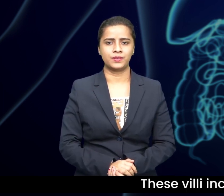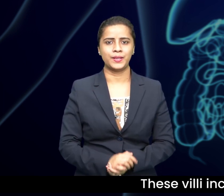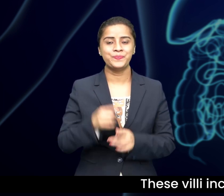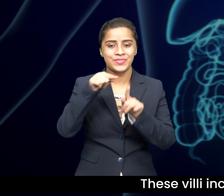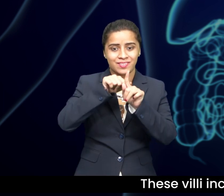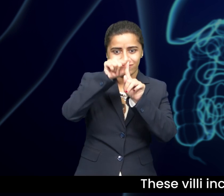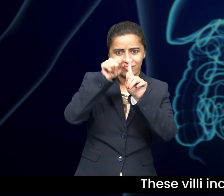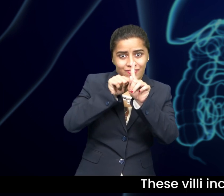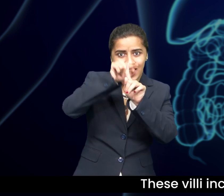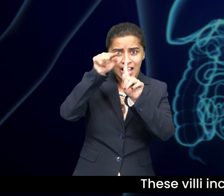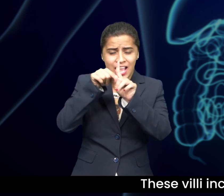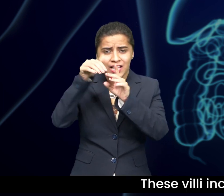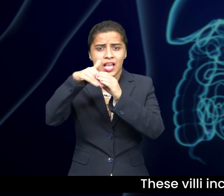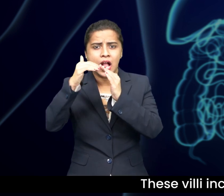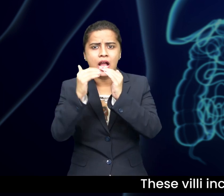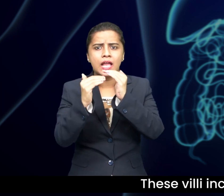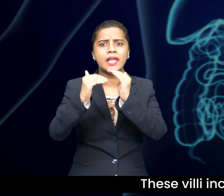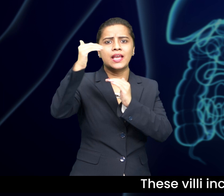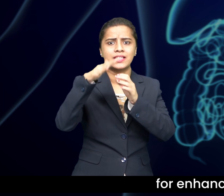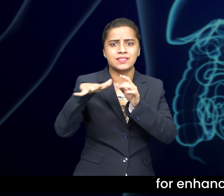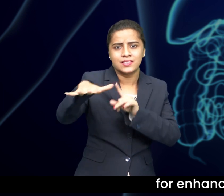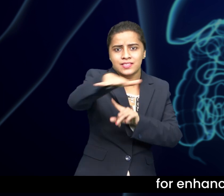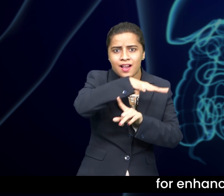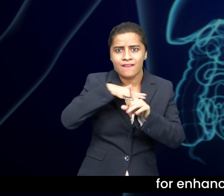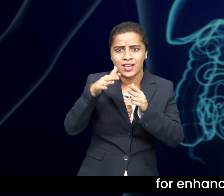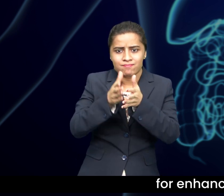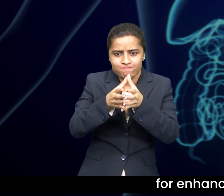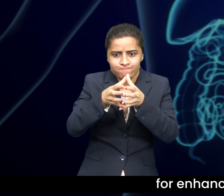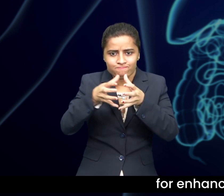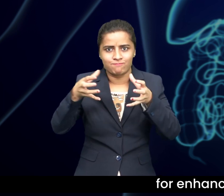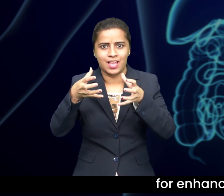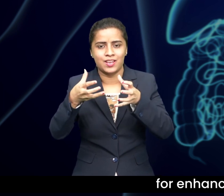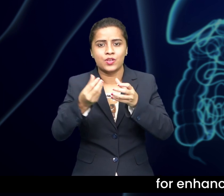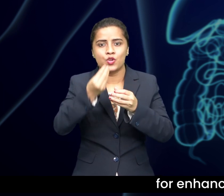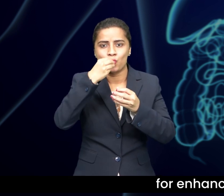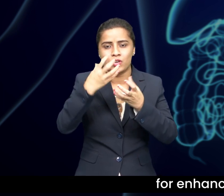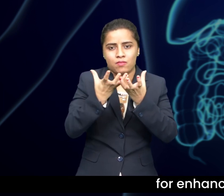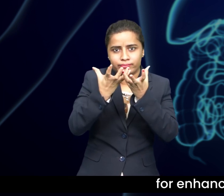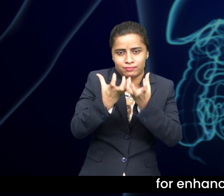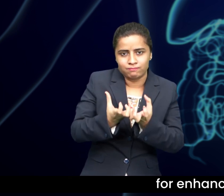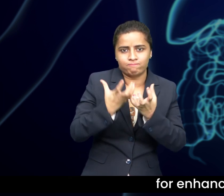These villi increase the surface area for enhancing food absorption.